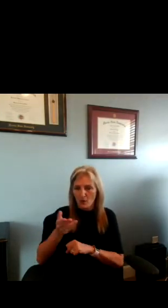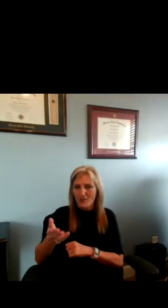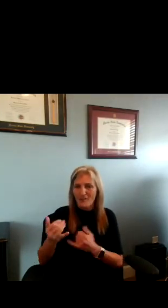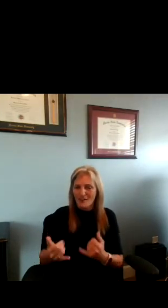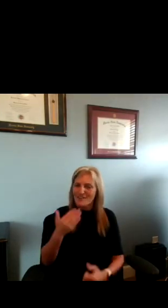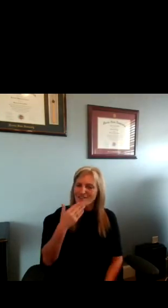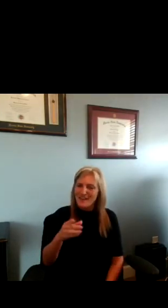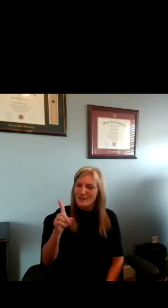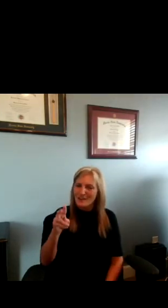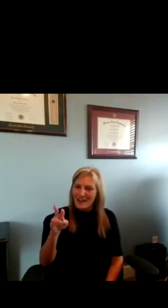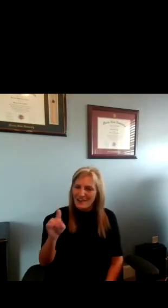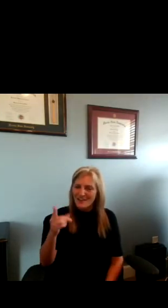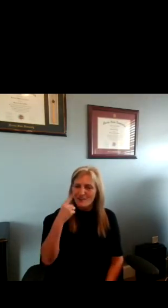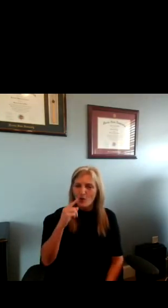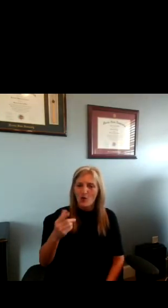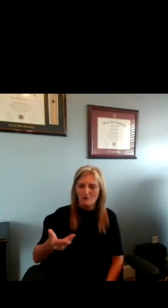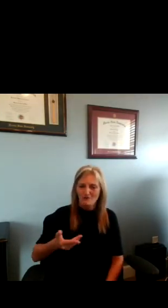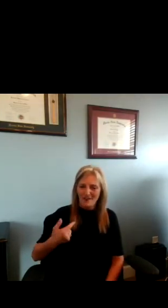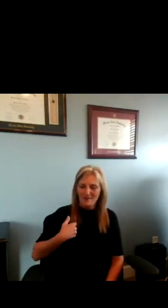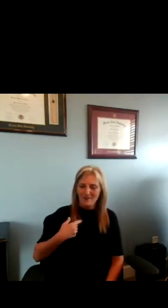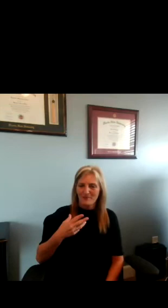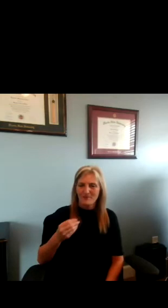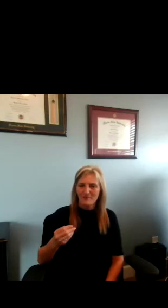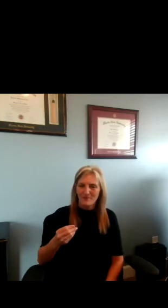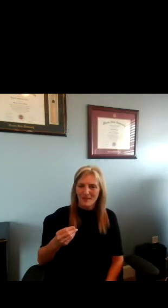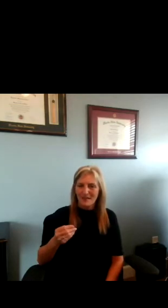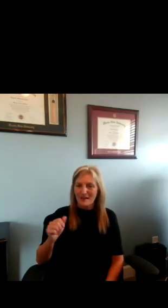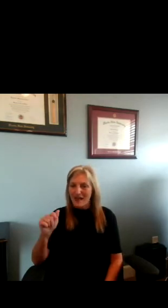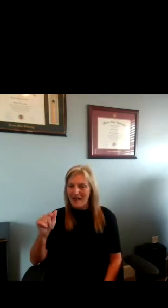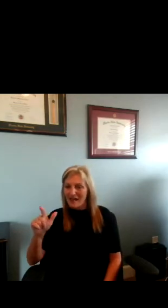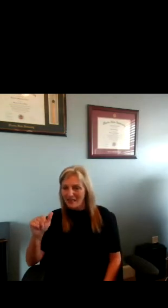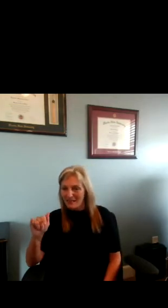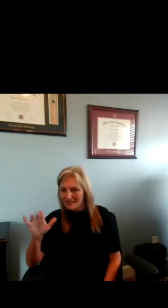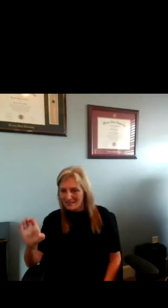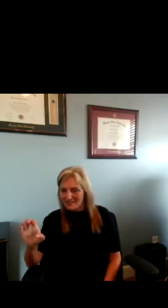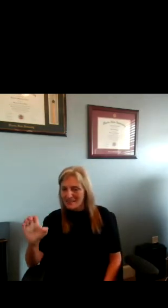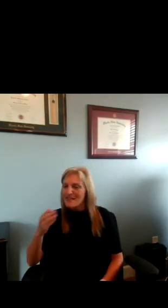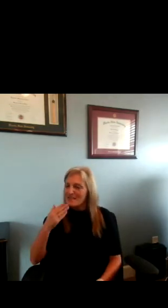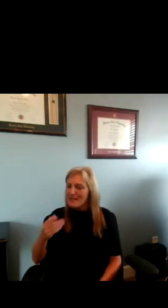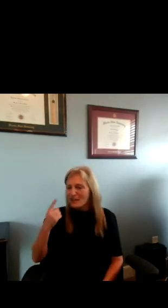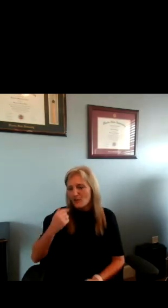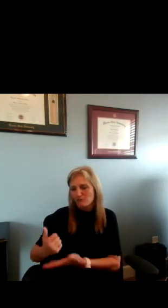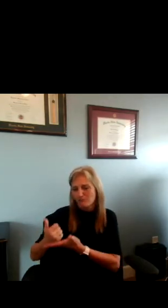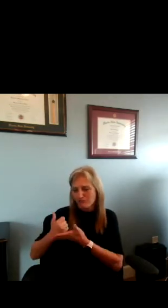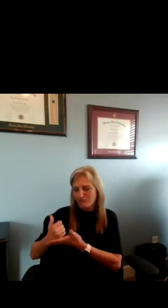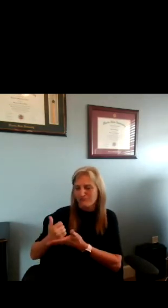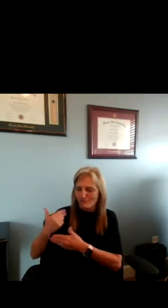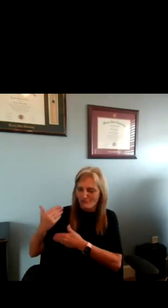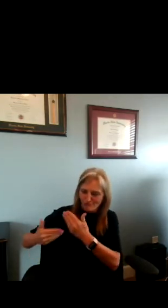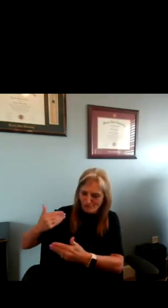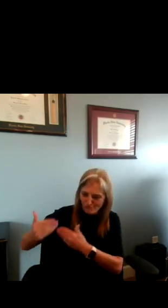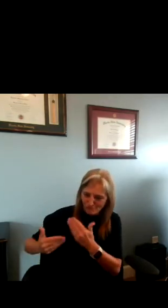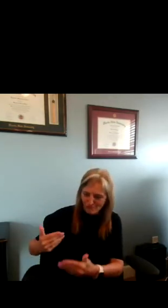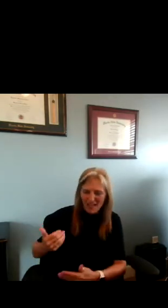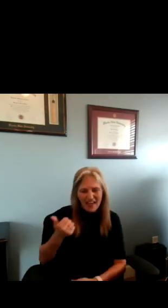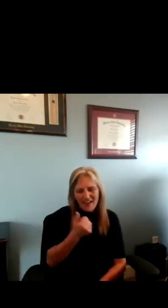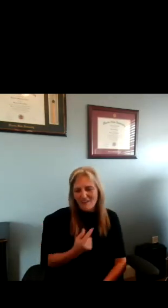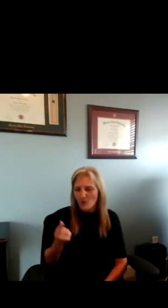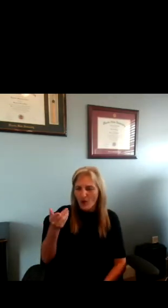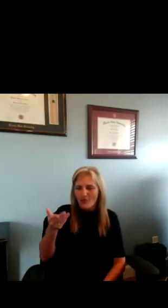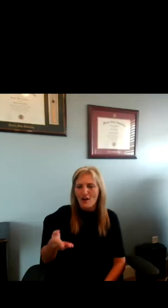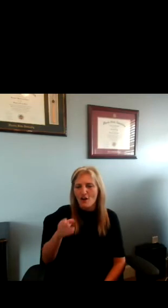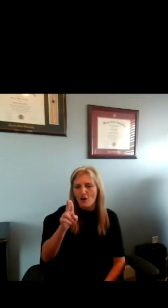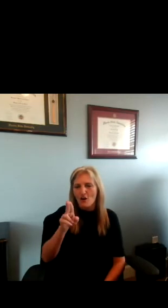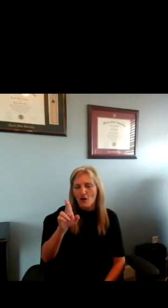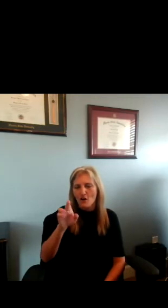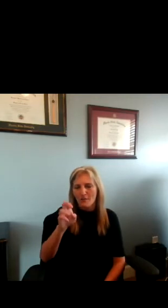David, for inviting me, and to Alice for all the help along the way. Everyone there at the Urban Institute